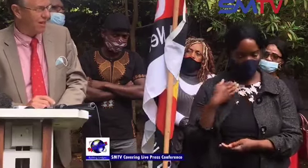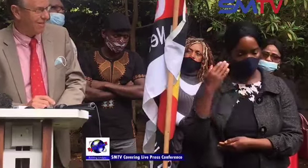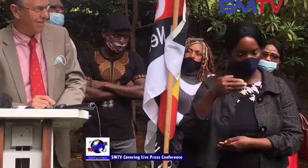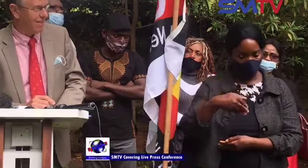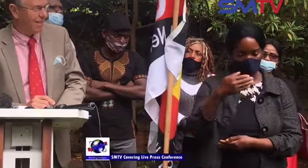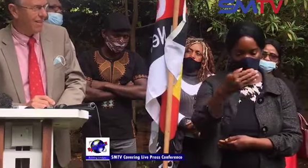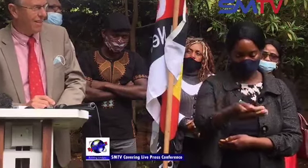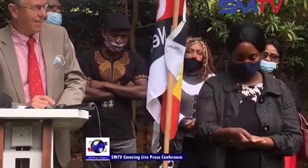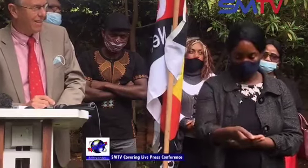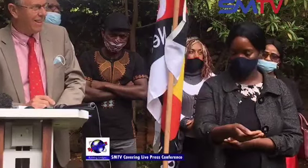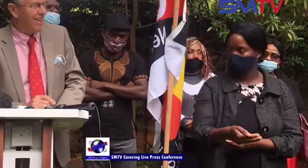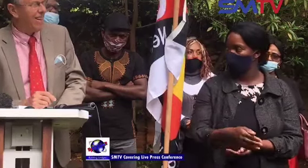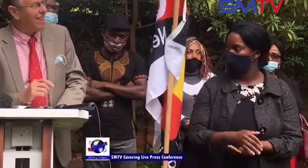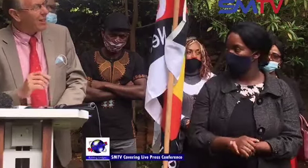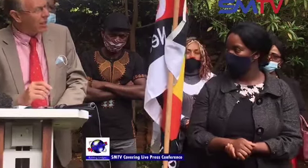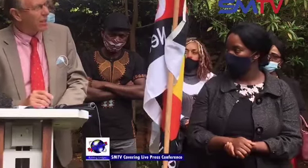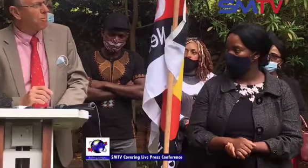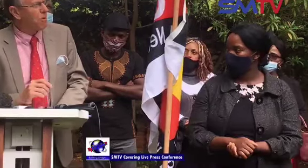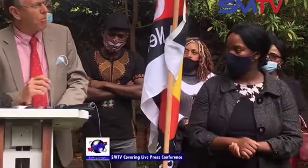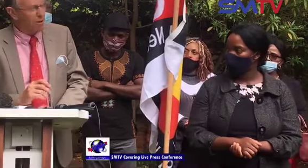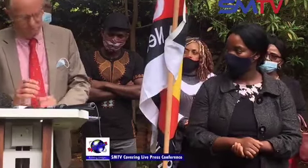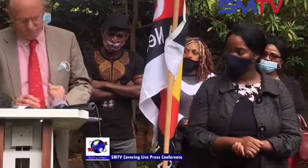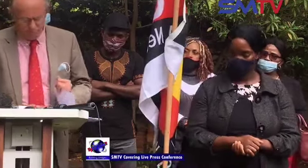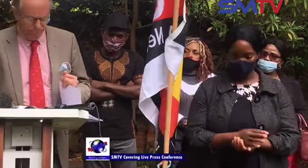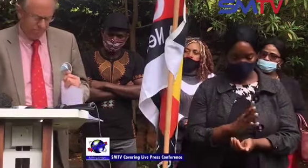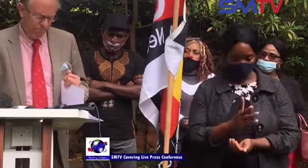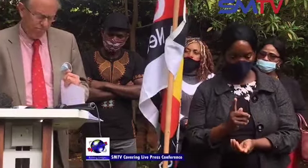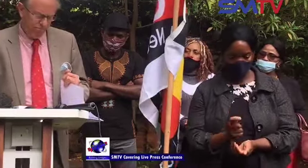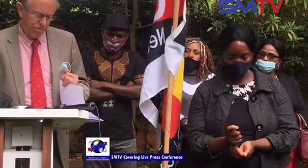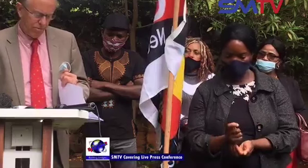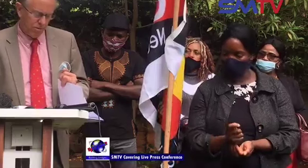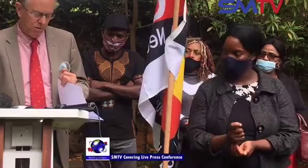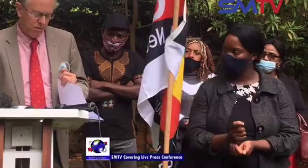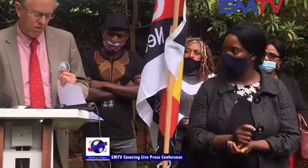year. The